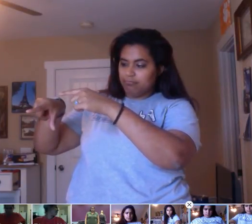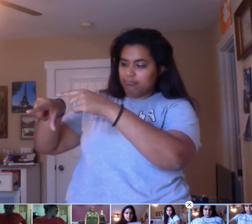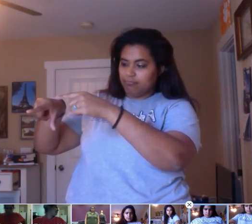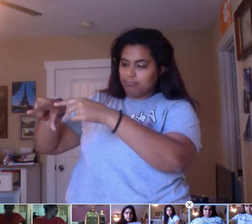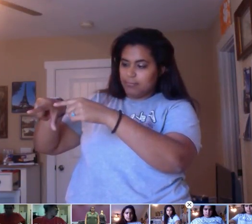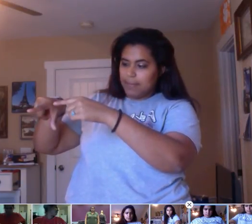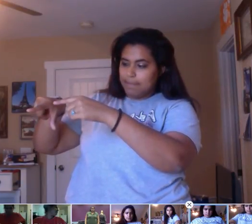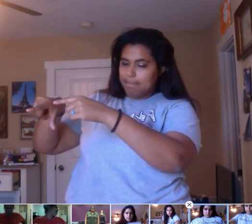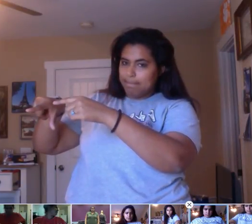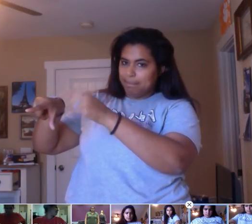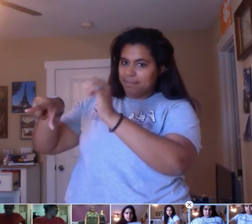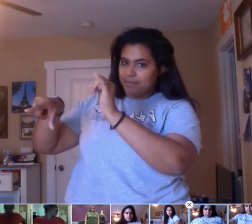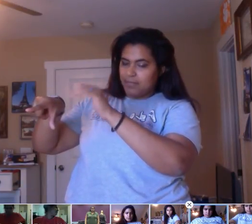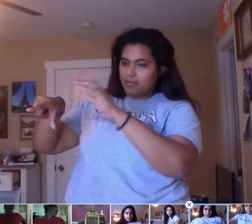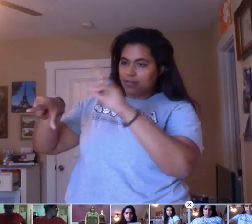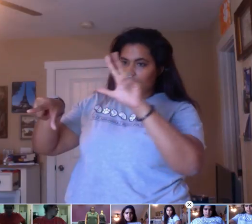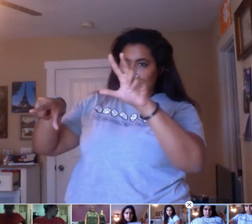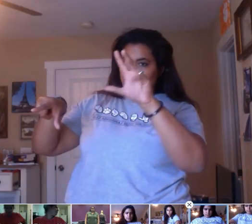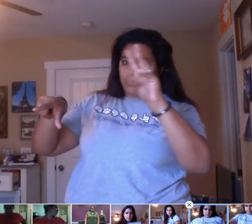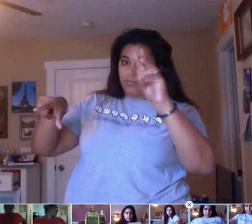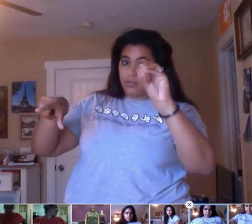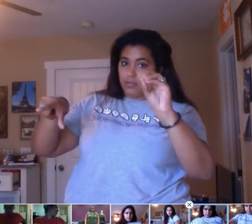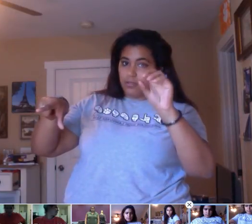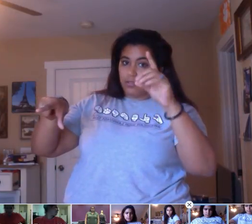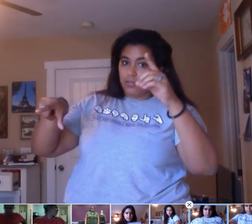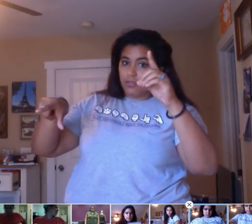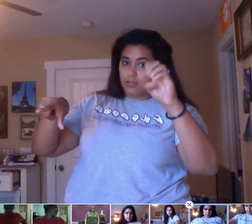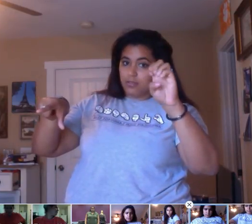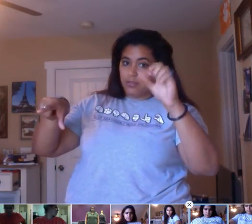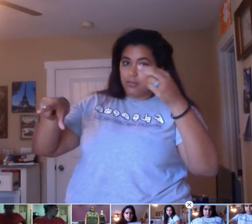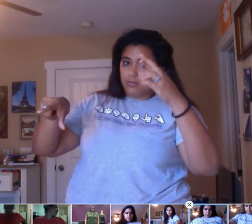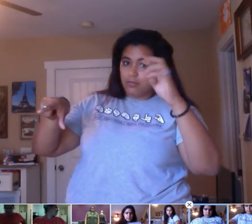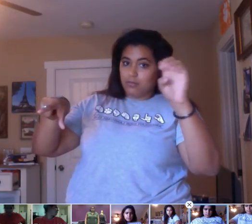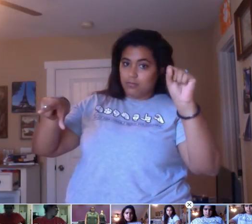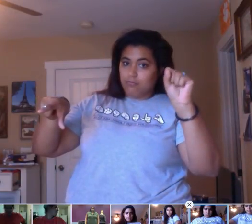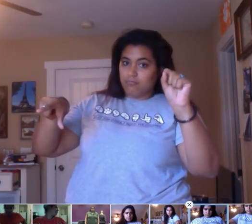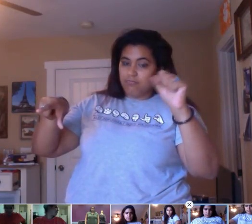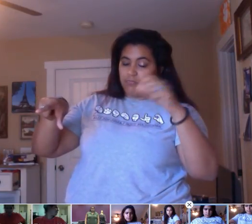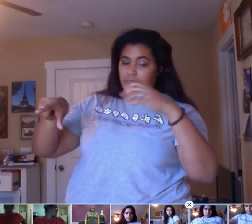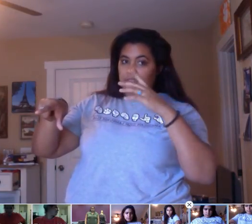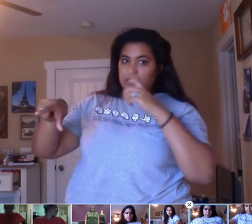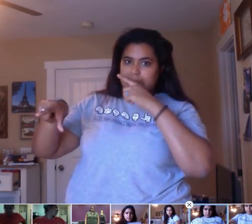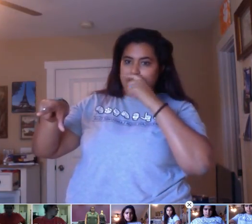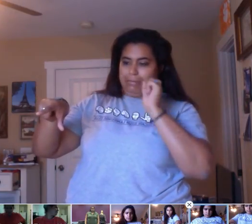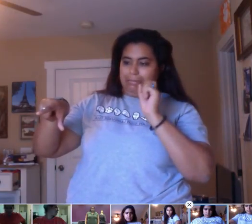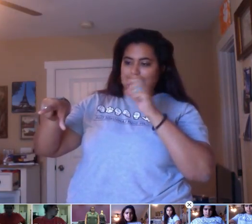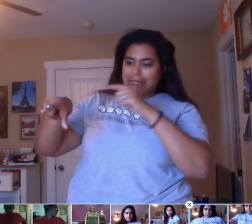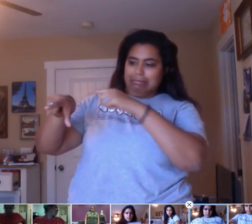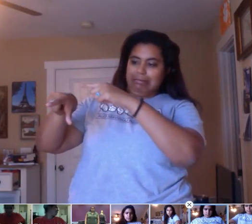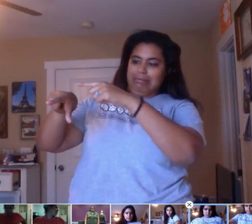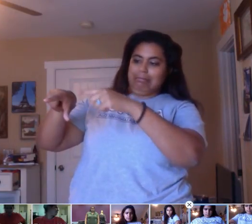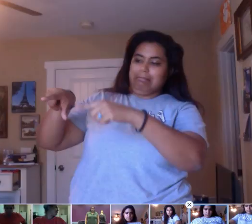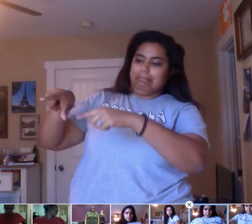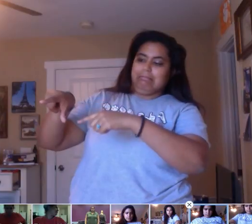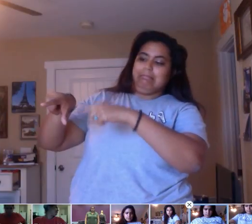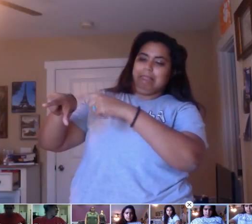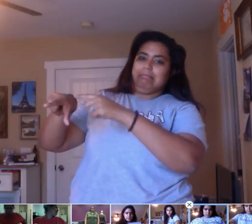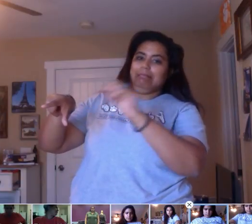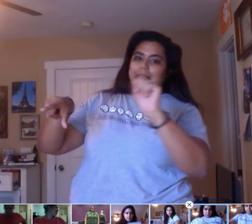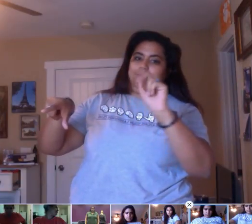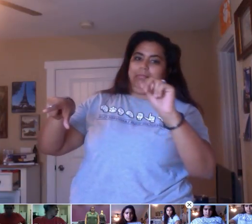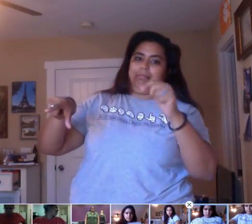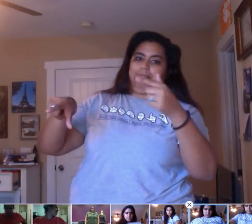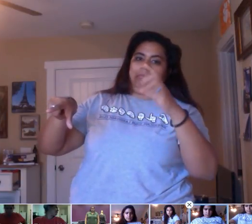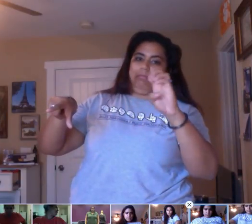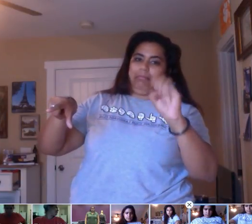So let's think about the rest of that circle again. So 360 degrees. Oh, sorry, this is